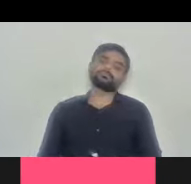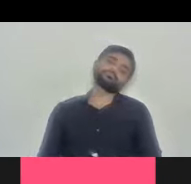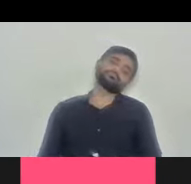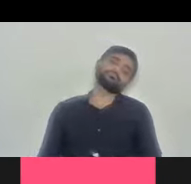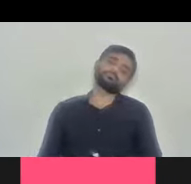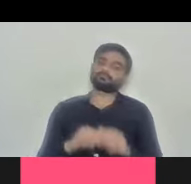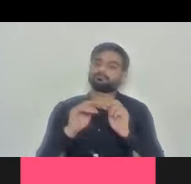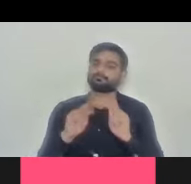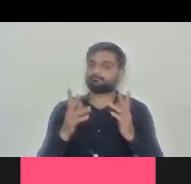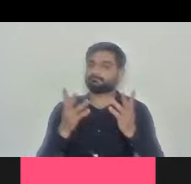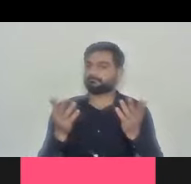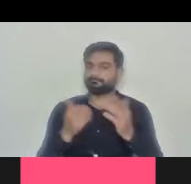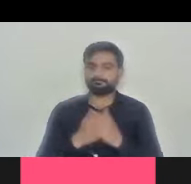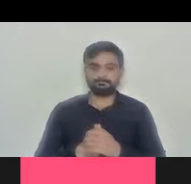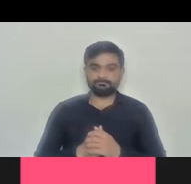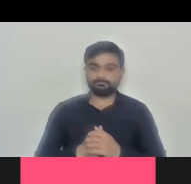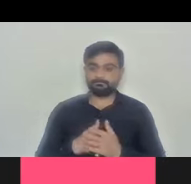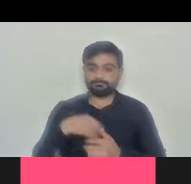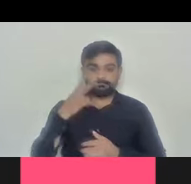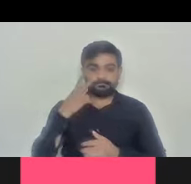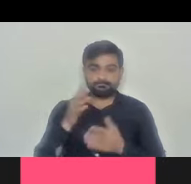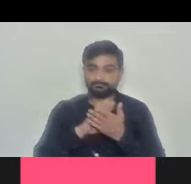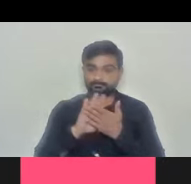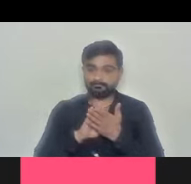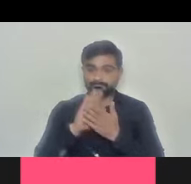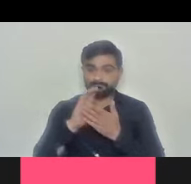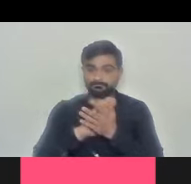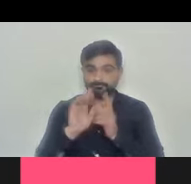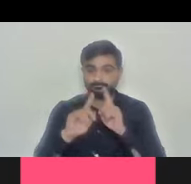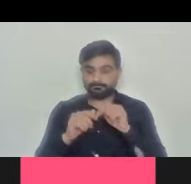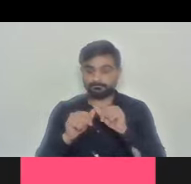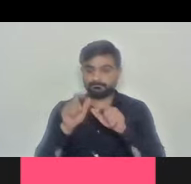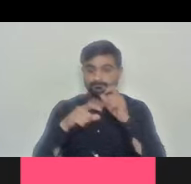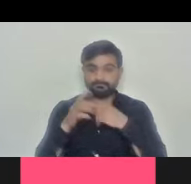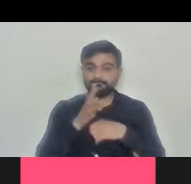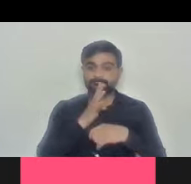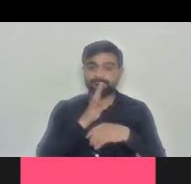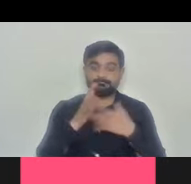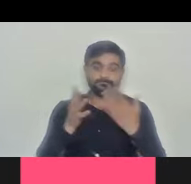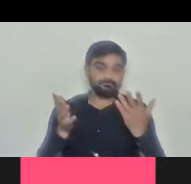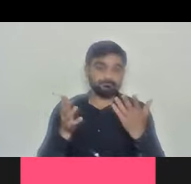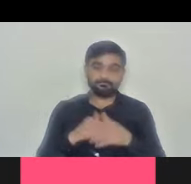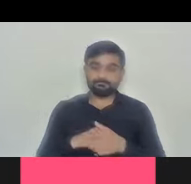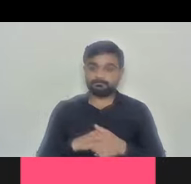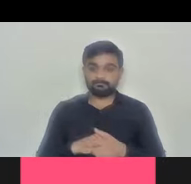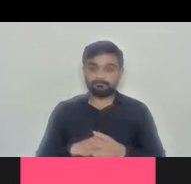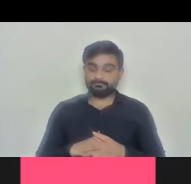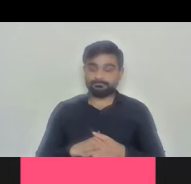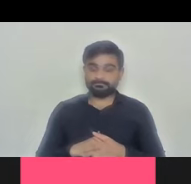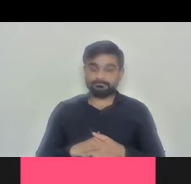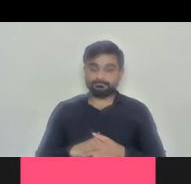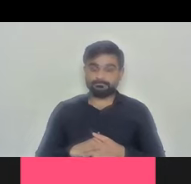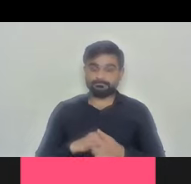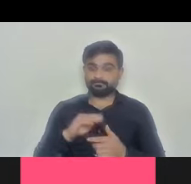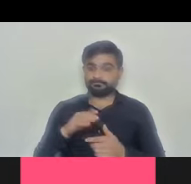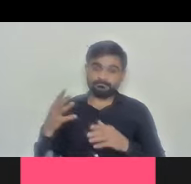Okay, so since I don't see anything else in the chat and there's nobody speaking up, so I'll just uh, come